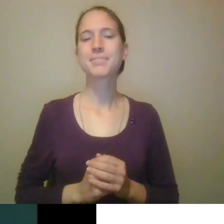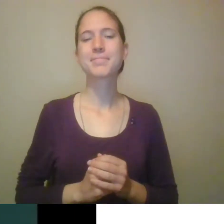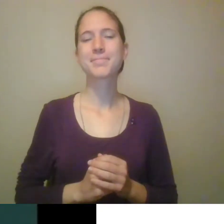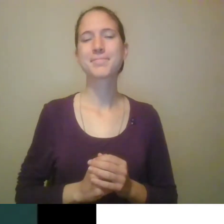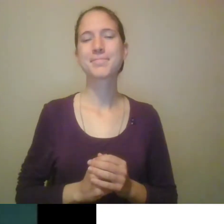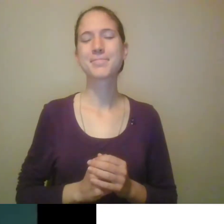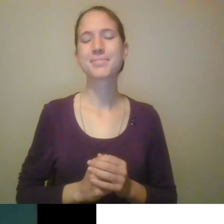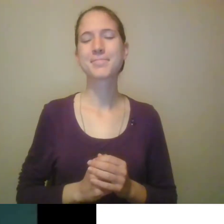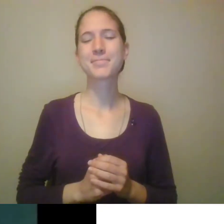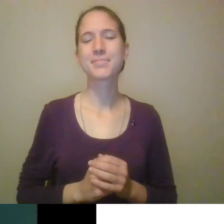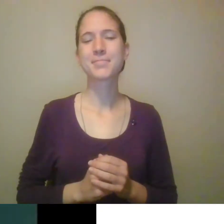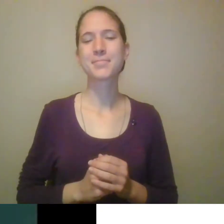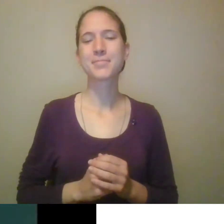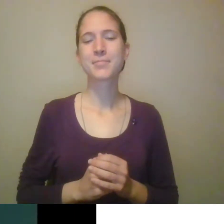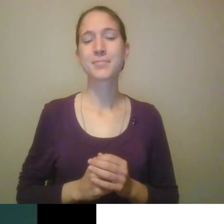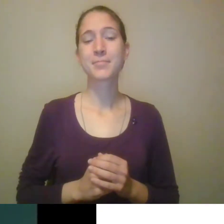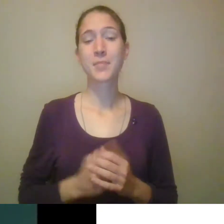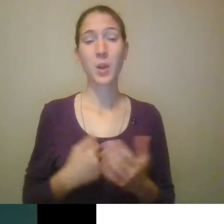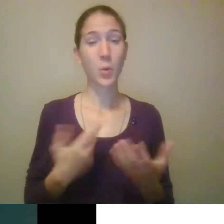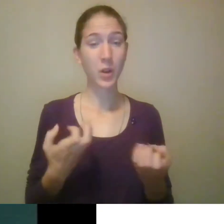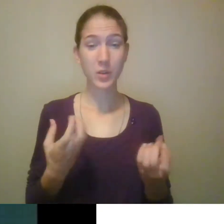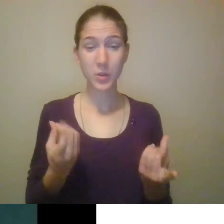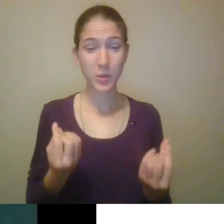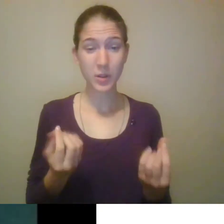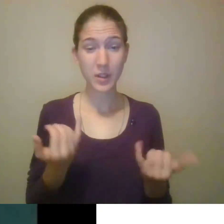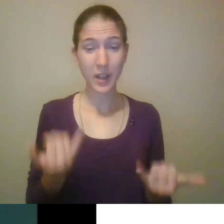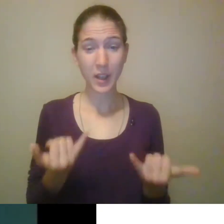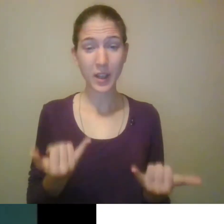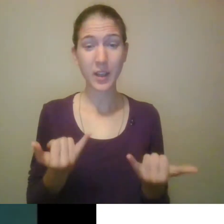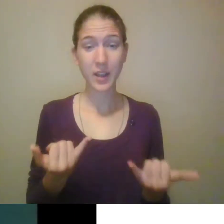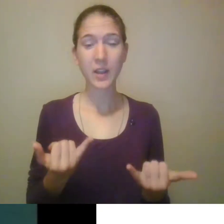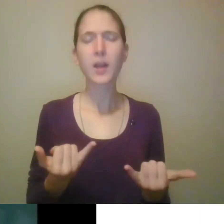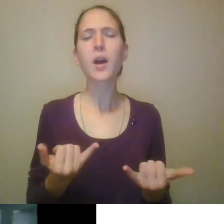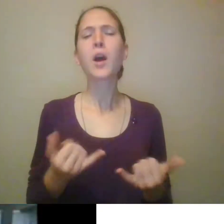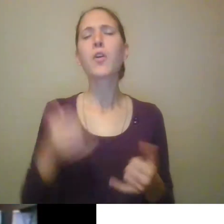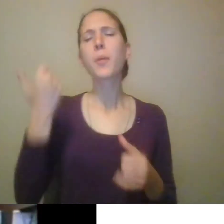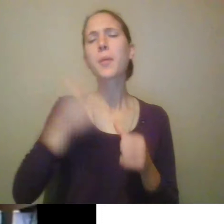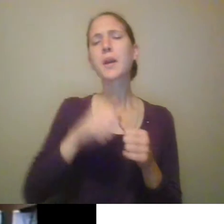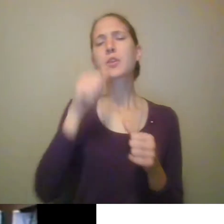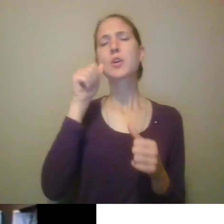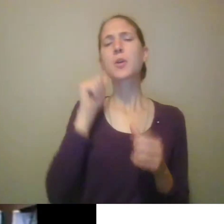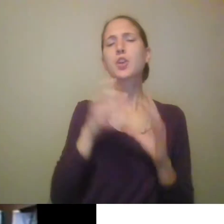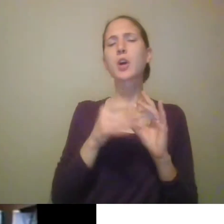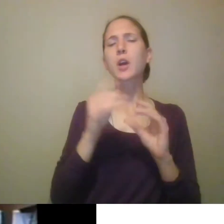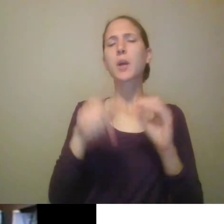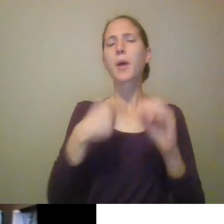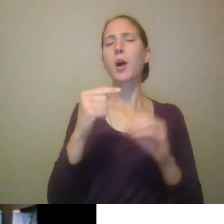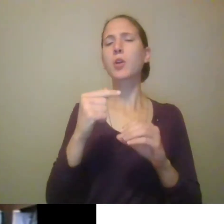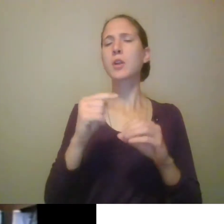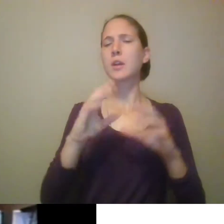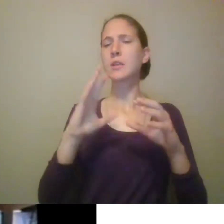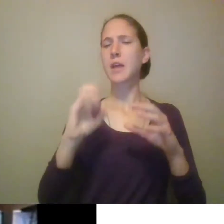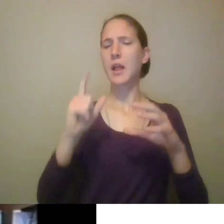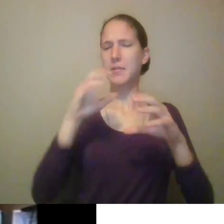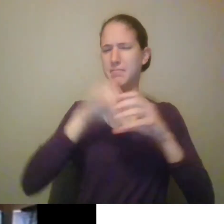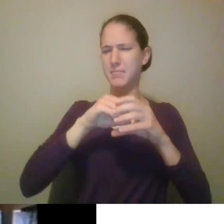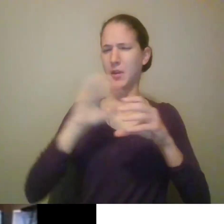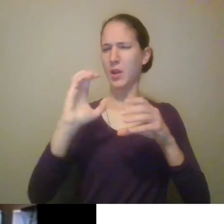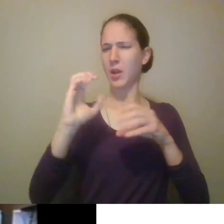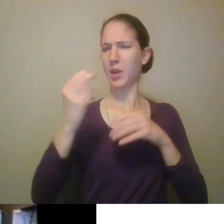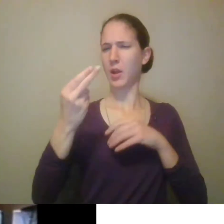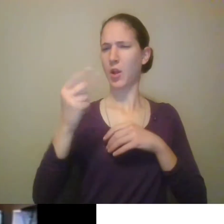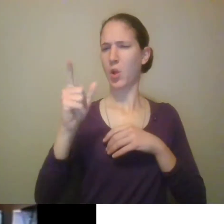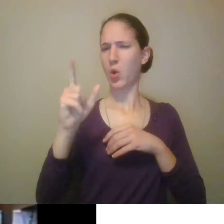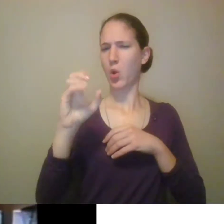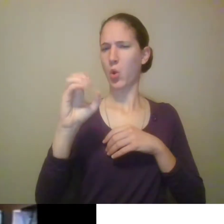to quickly finish off where we left off yesterday, talking about chloroplasts. All right, just to make sure